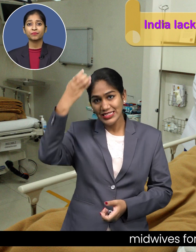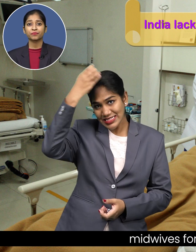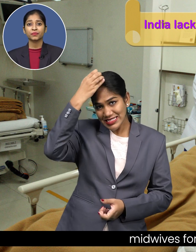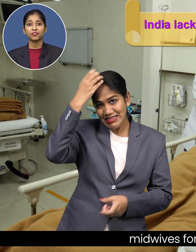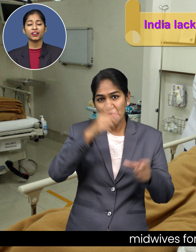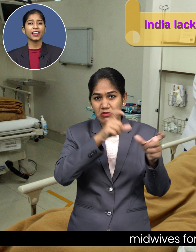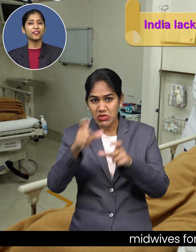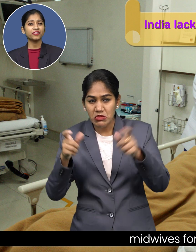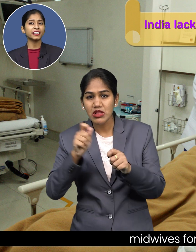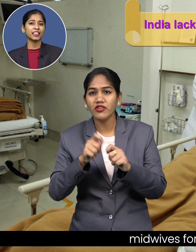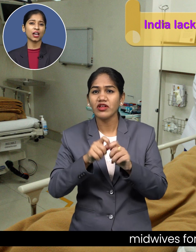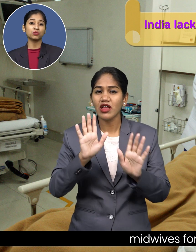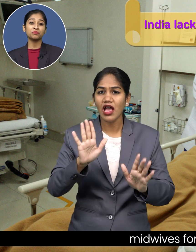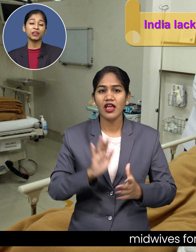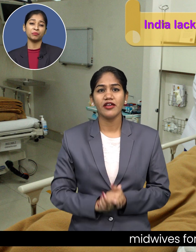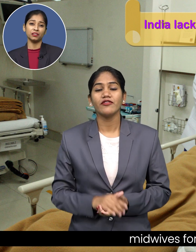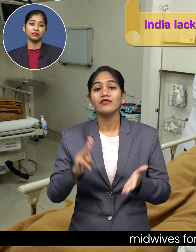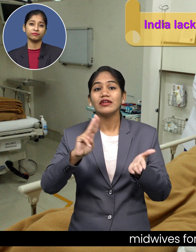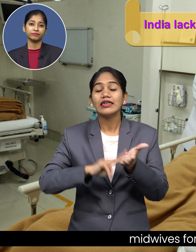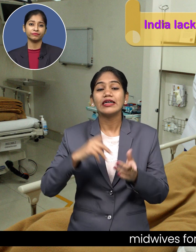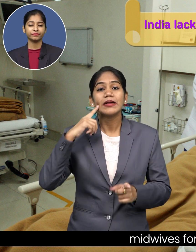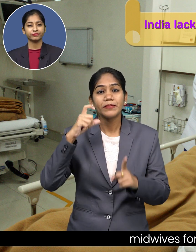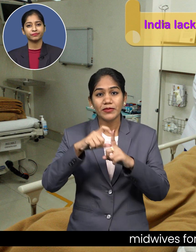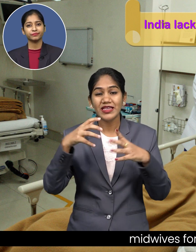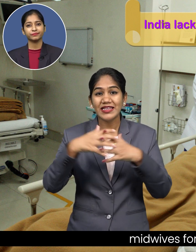midwives for every 10,000 people.